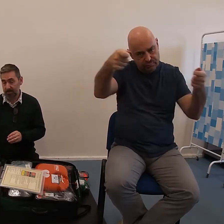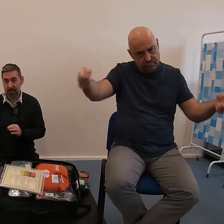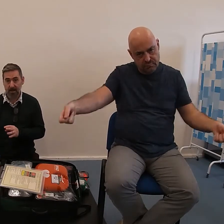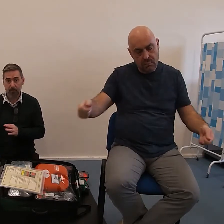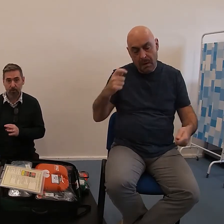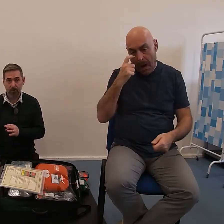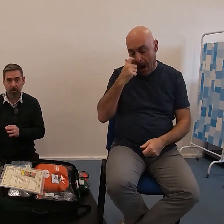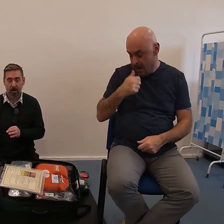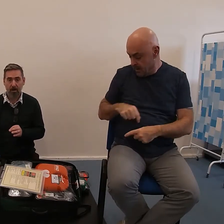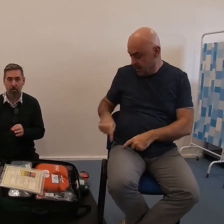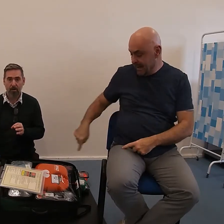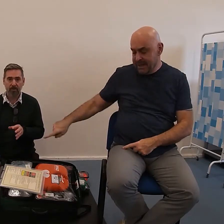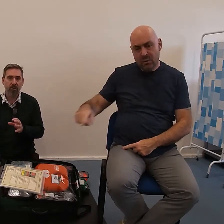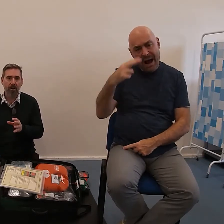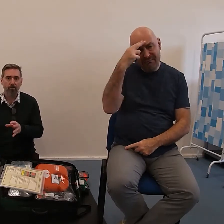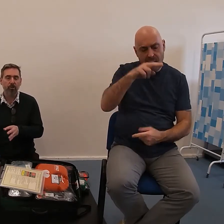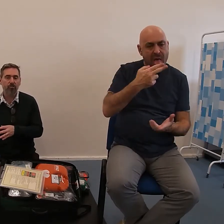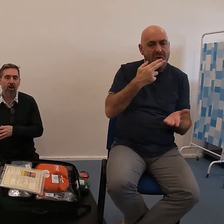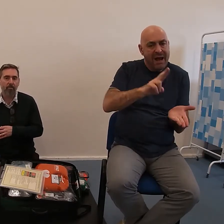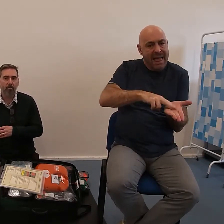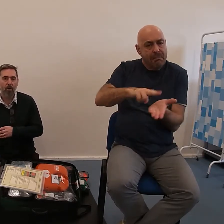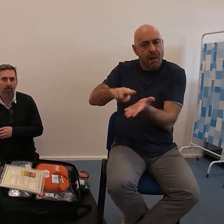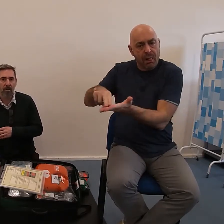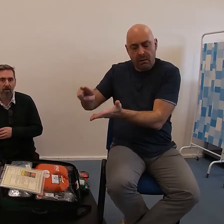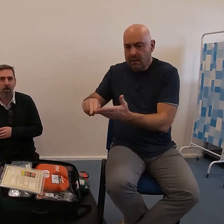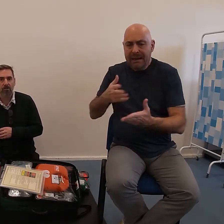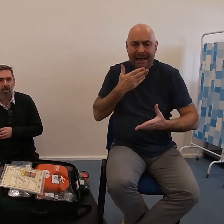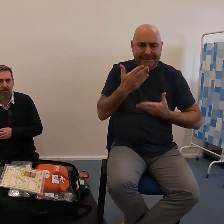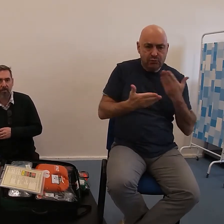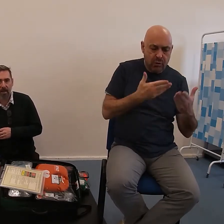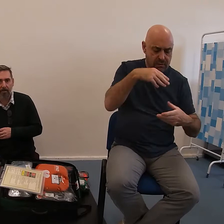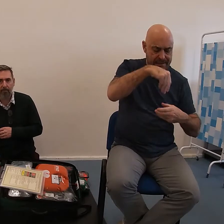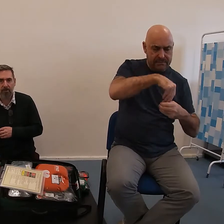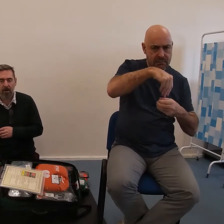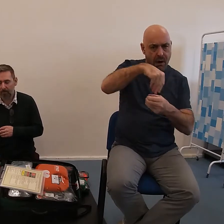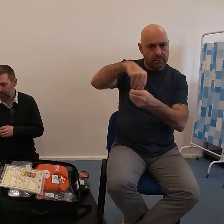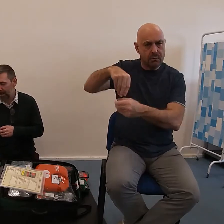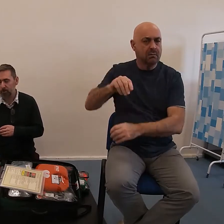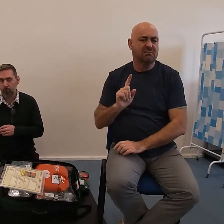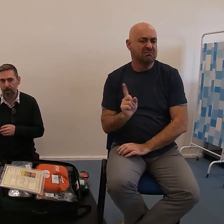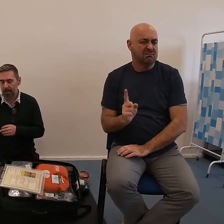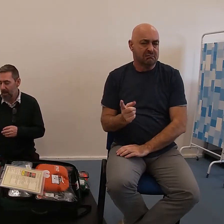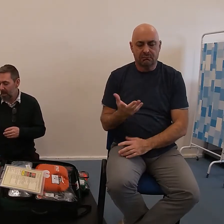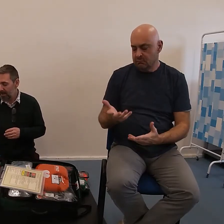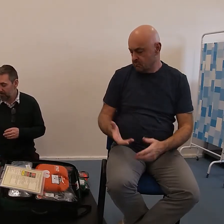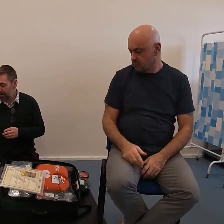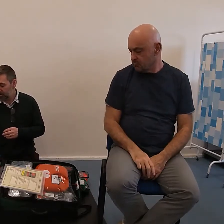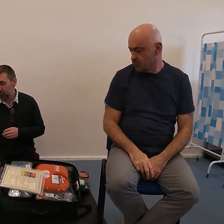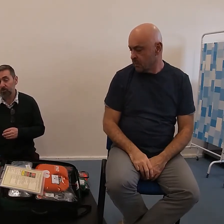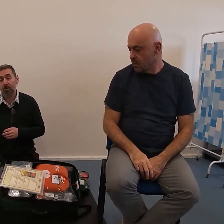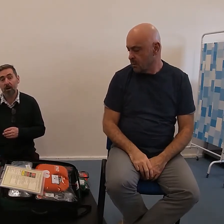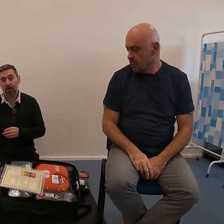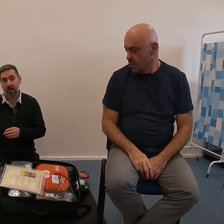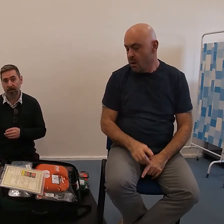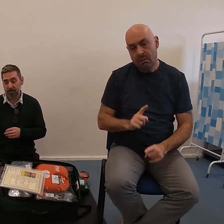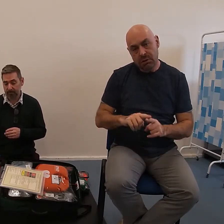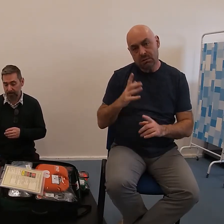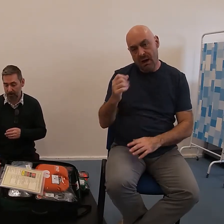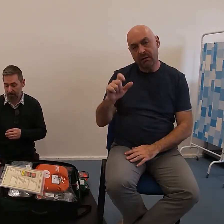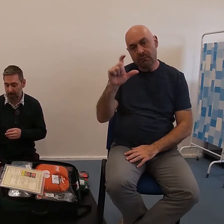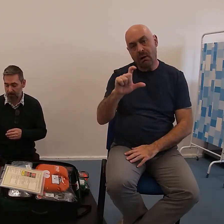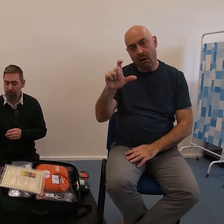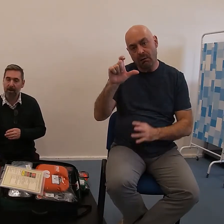pouch is labelled with a title describing what the contents of that pouch will be, and the pouch is also colour